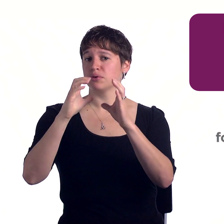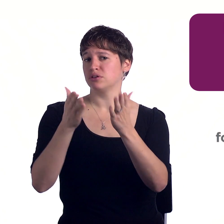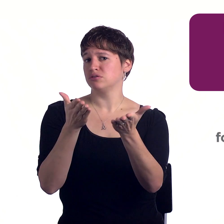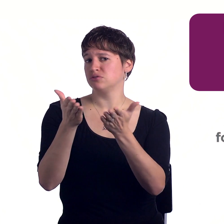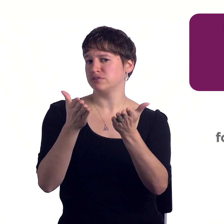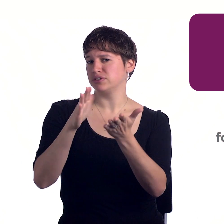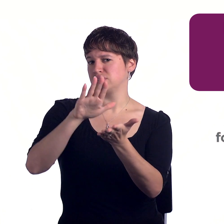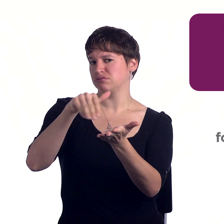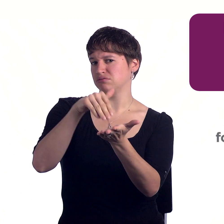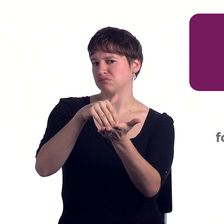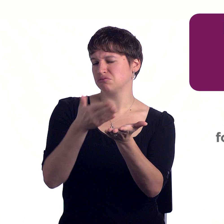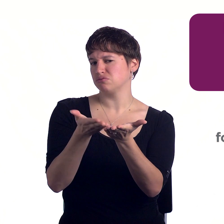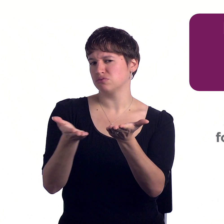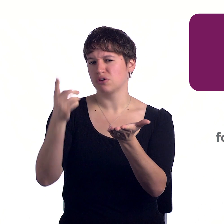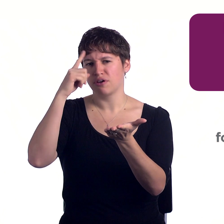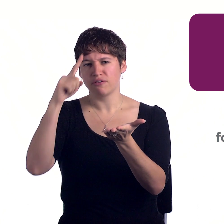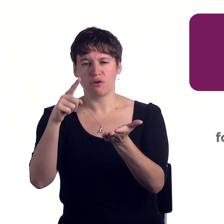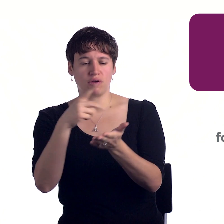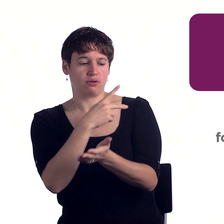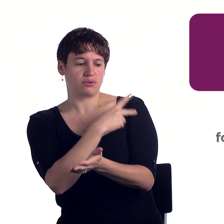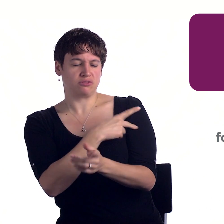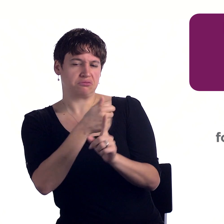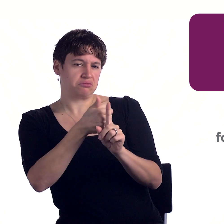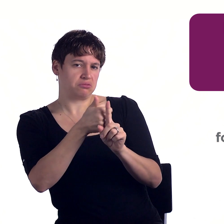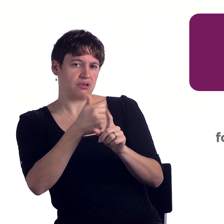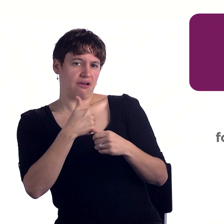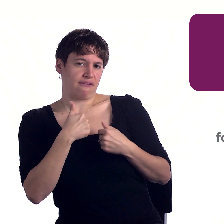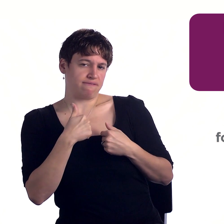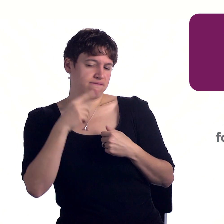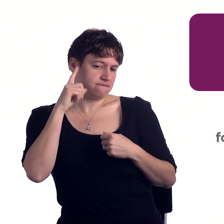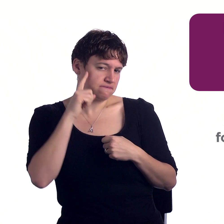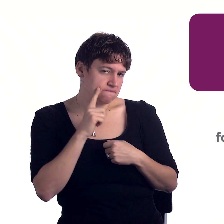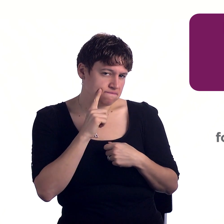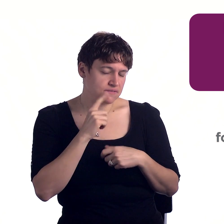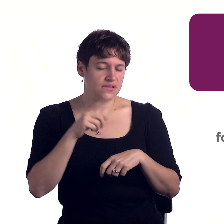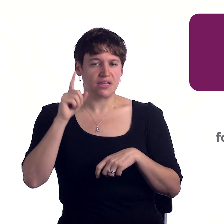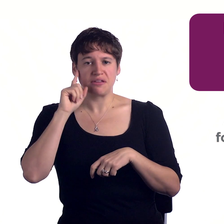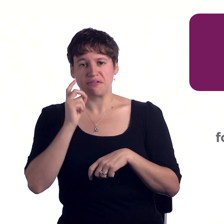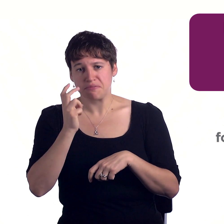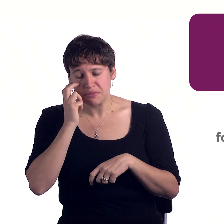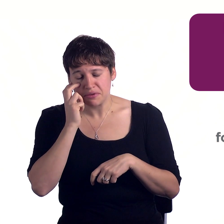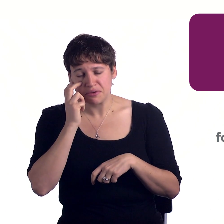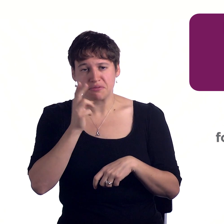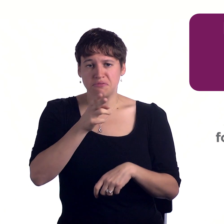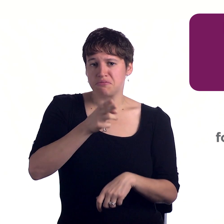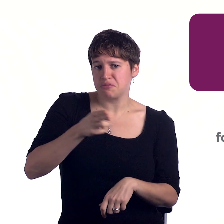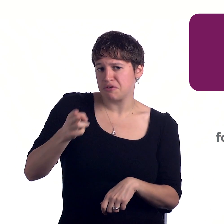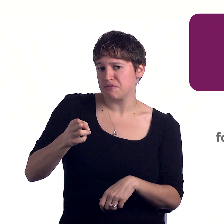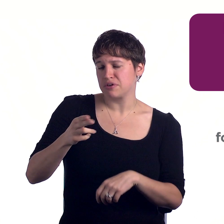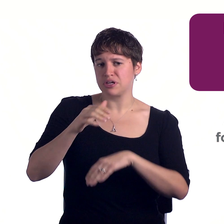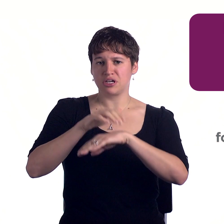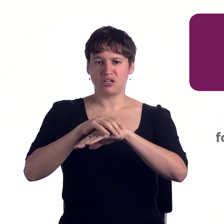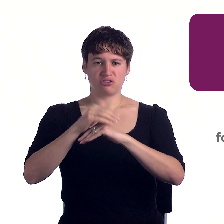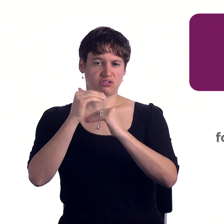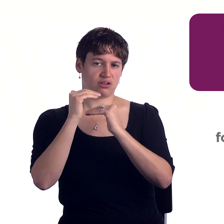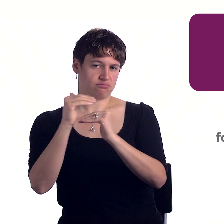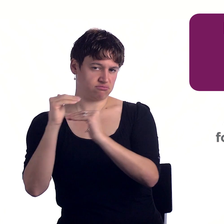Communications assistance resources for patients and visitors with hearing loss or limited English